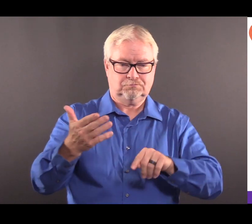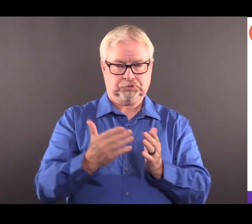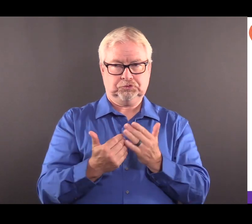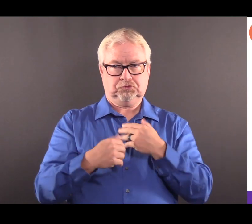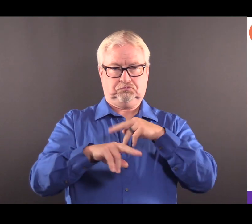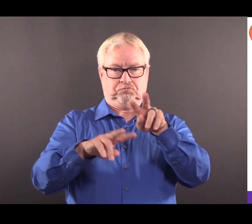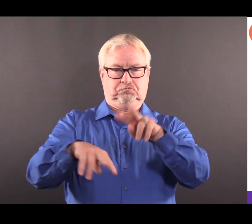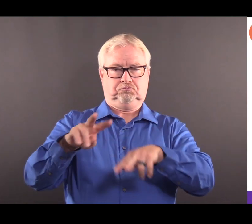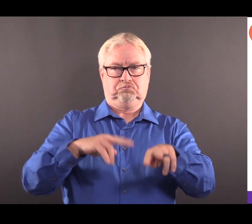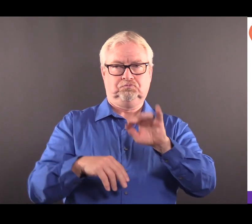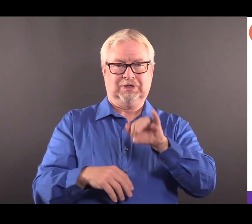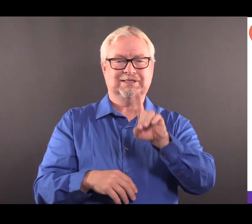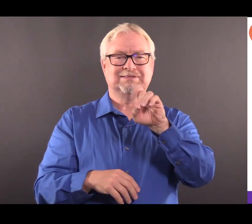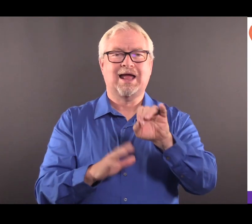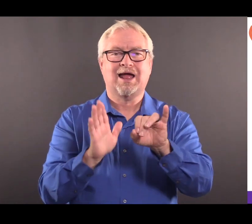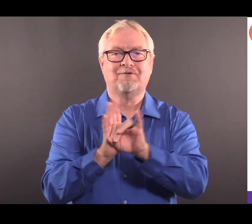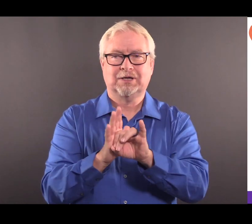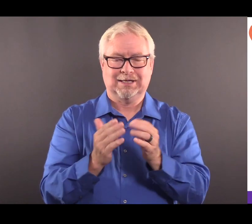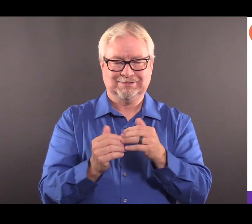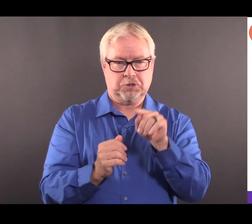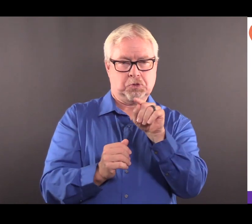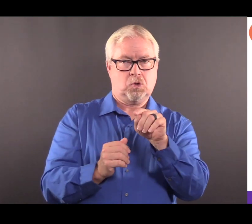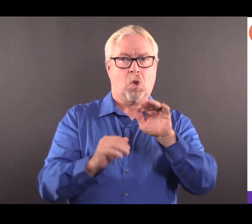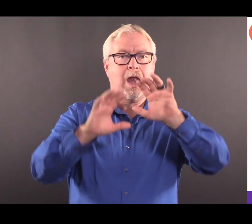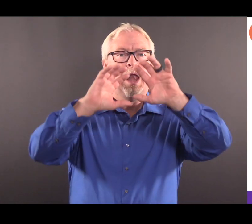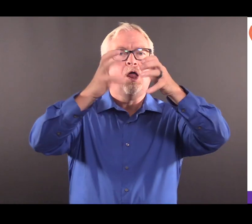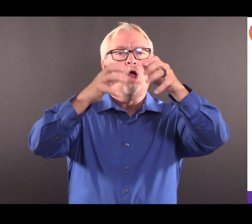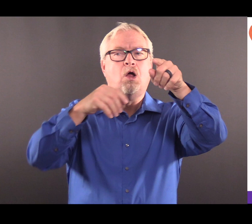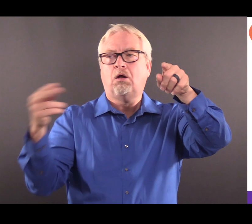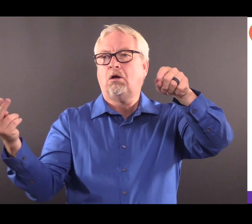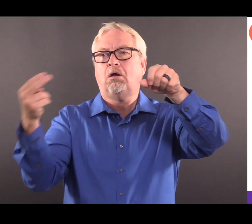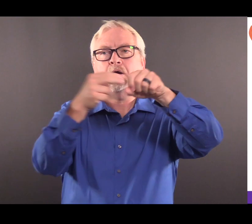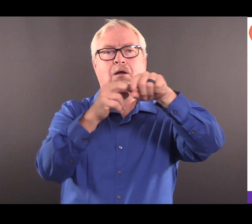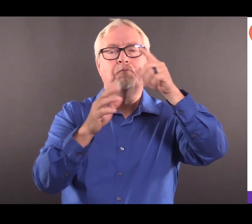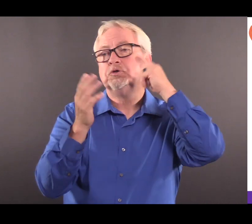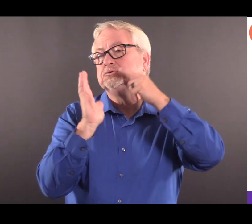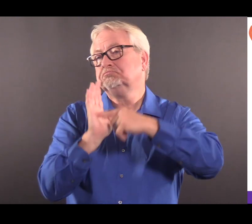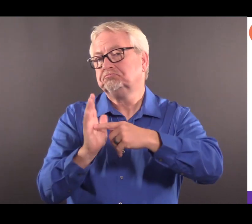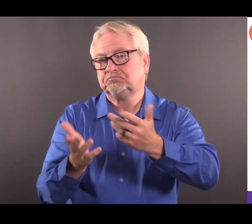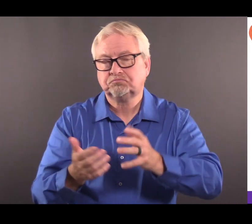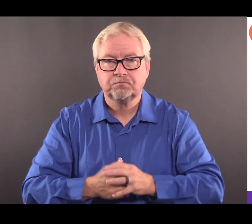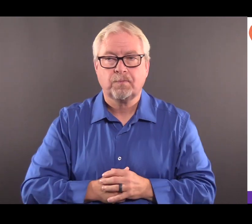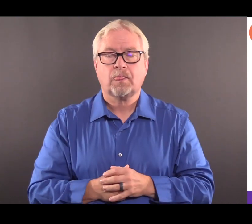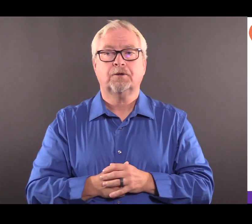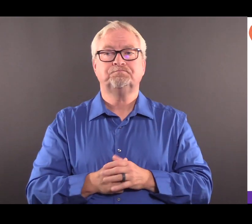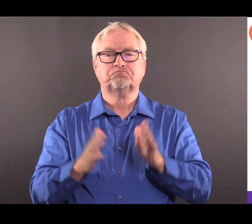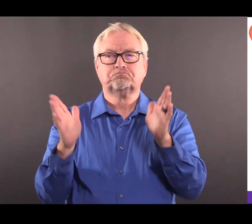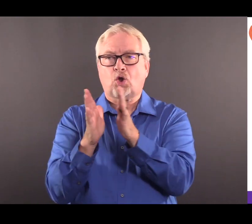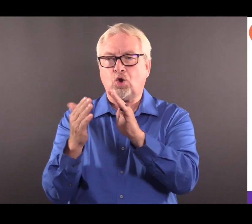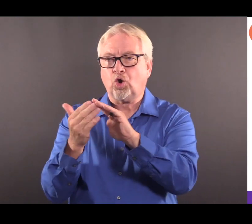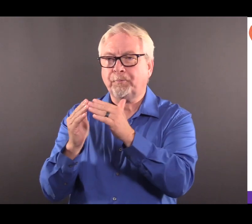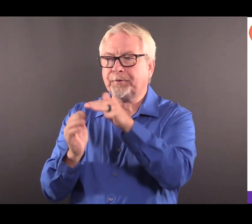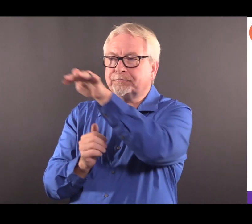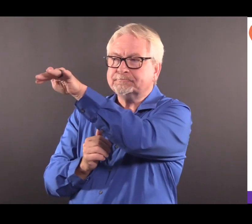from other data that is generally viewed as de-identified or aggregated.